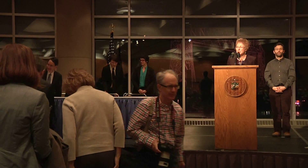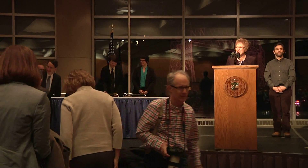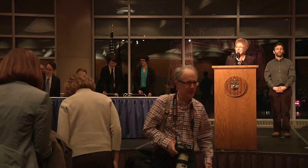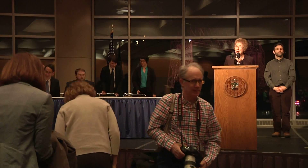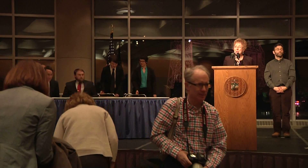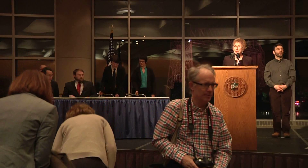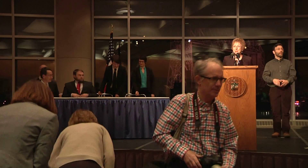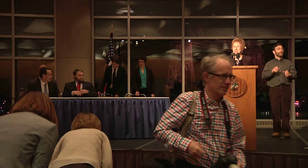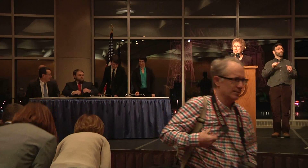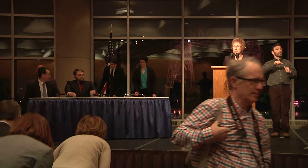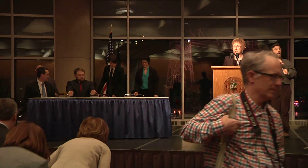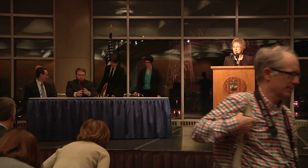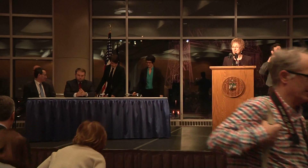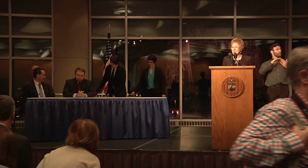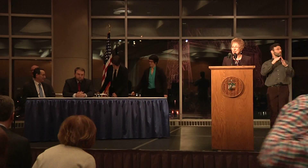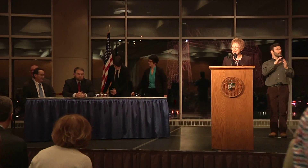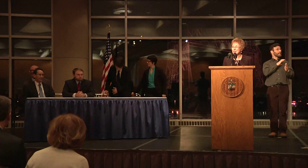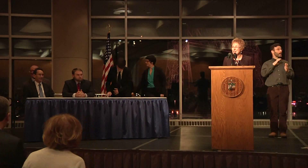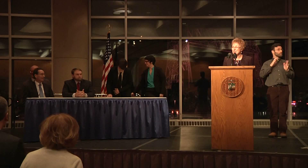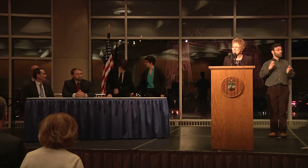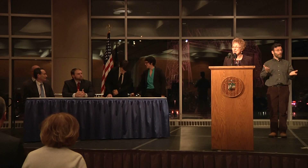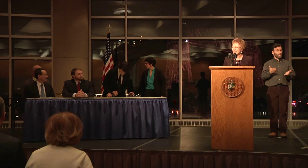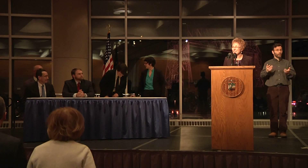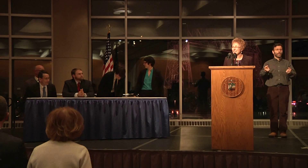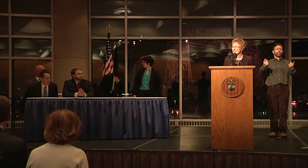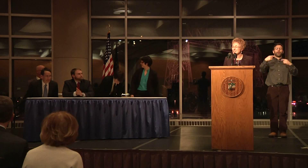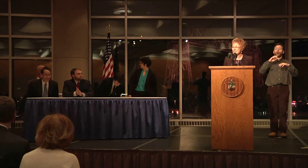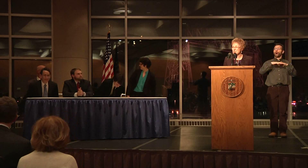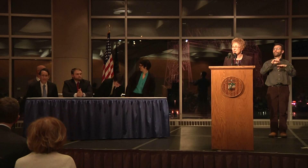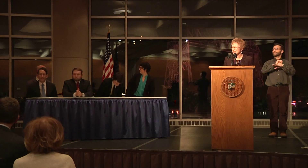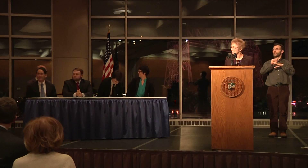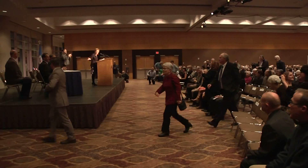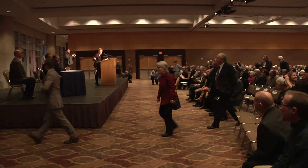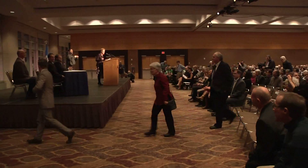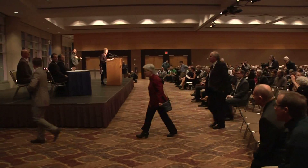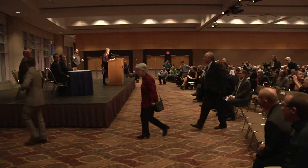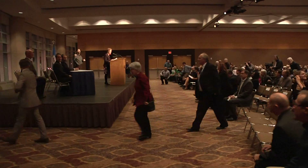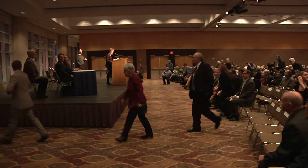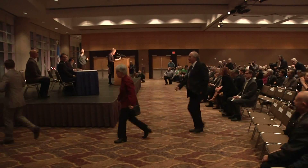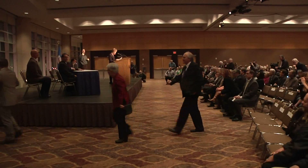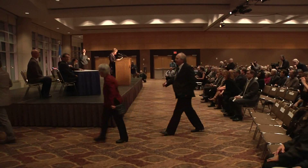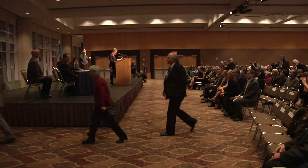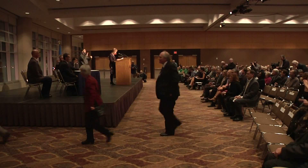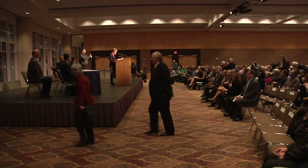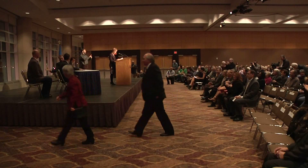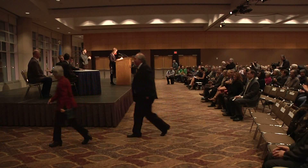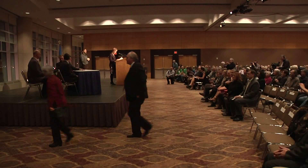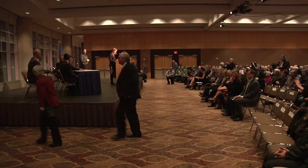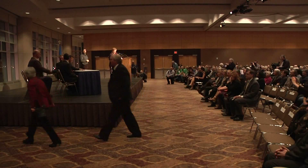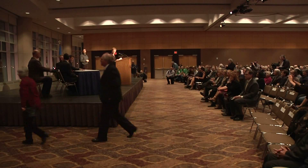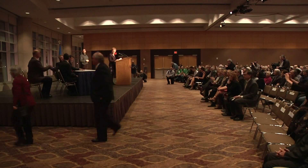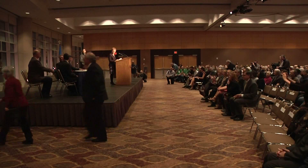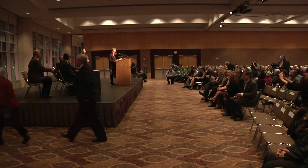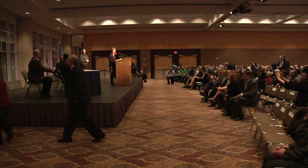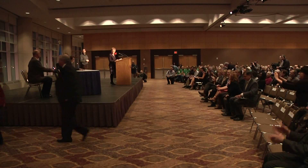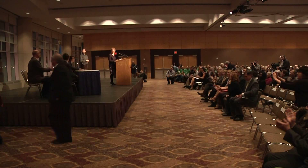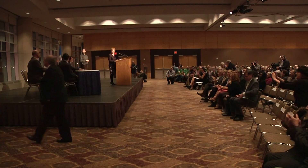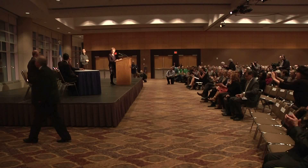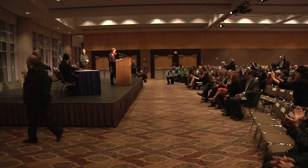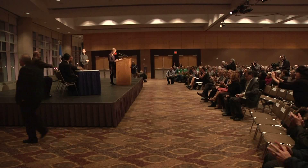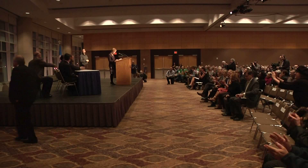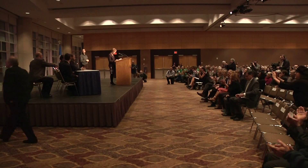And if we could have the other city councilors who are here come up onto the stage and join those who were just sworn in.